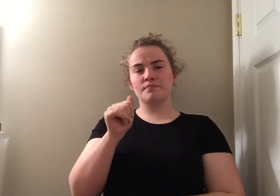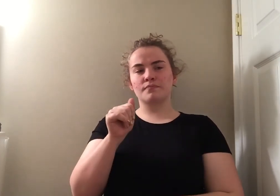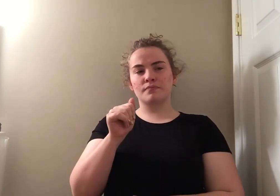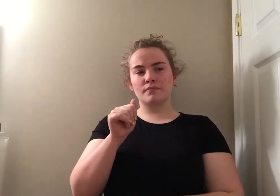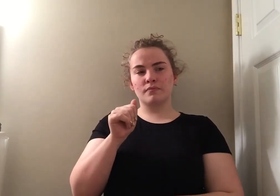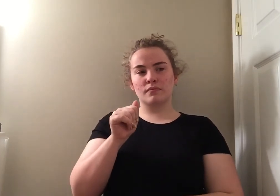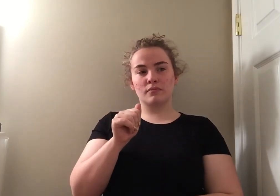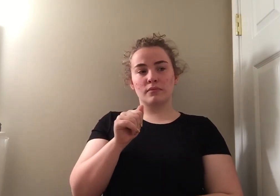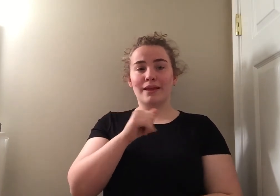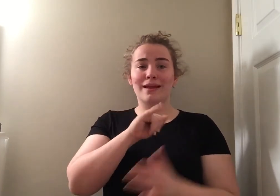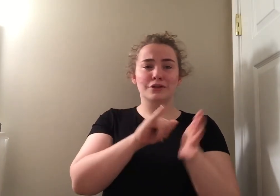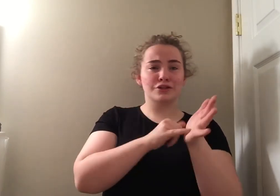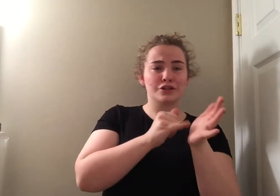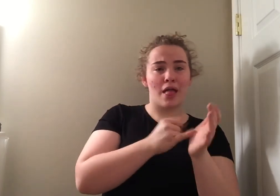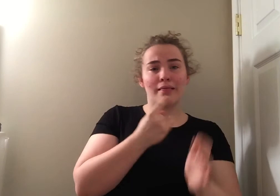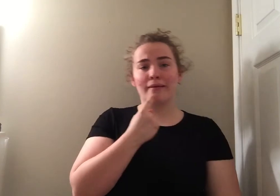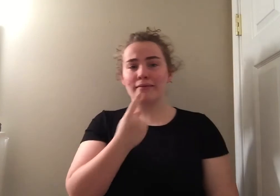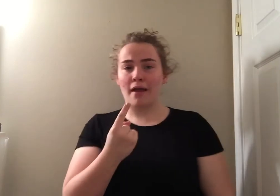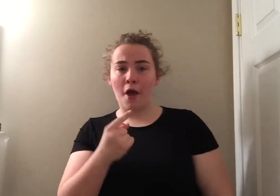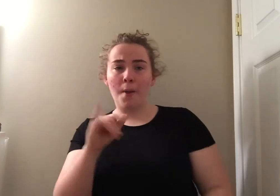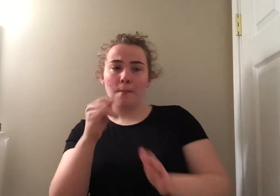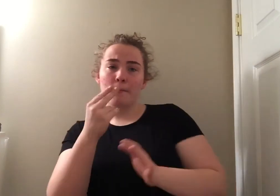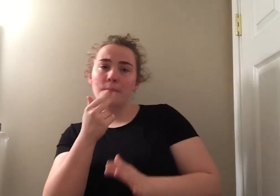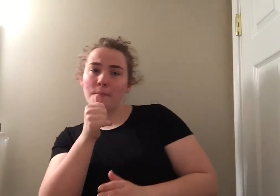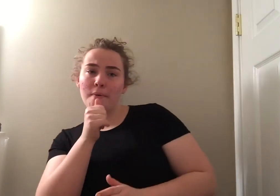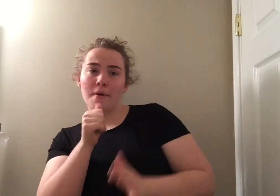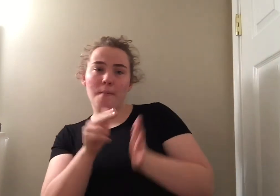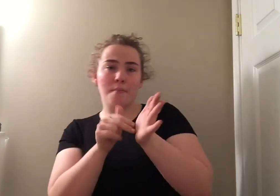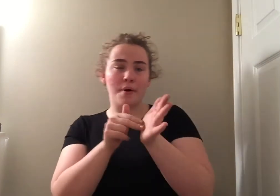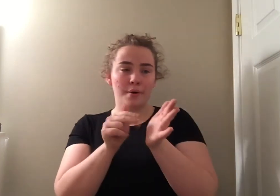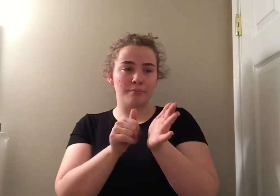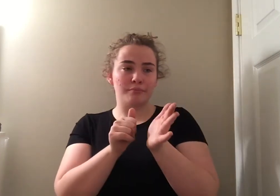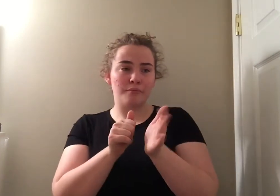Peanut Butter what it reminds you of. Teach.